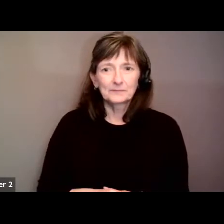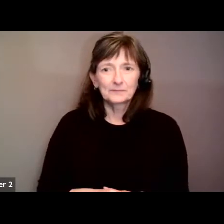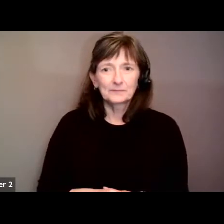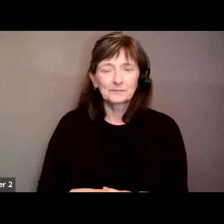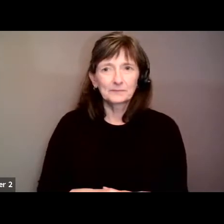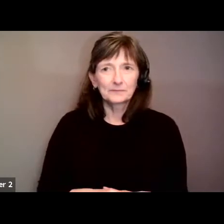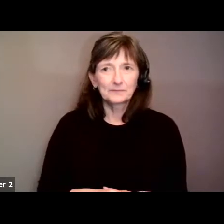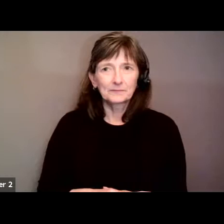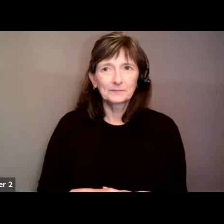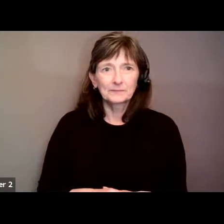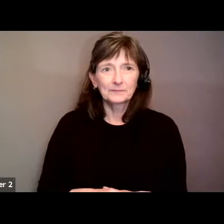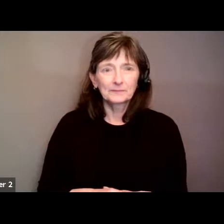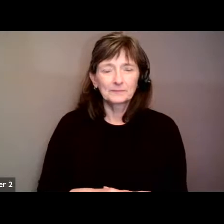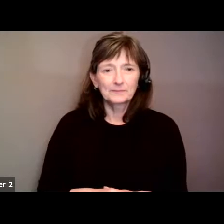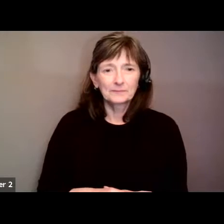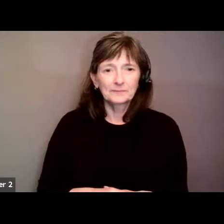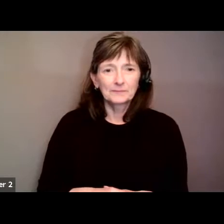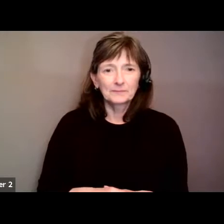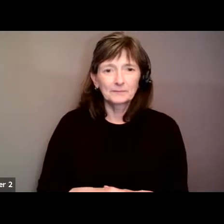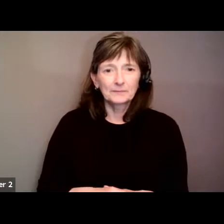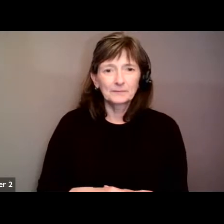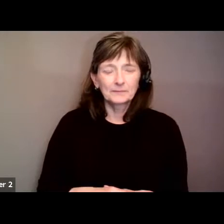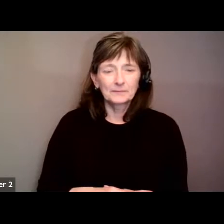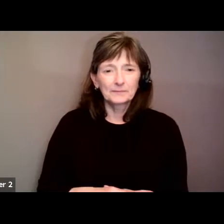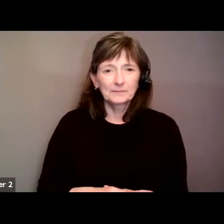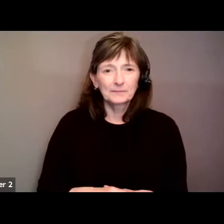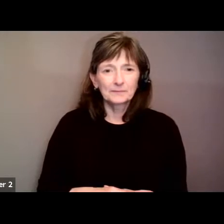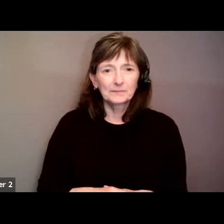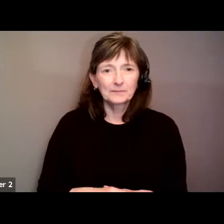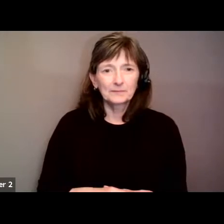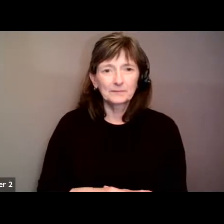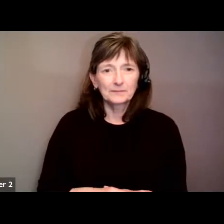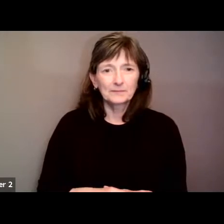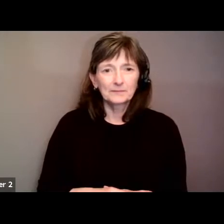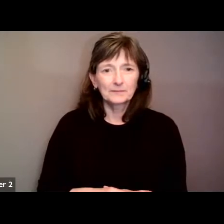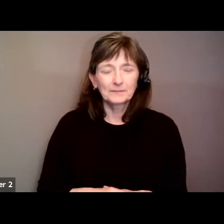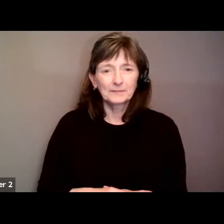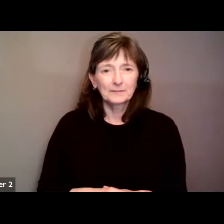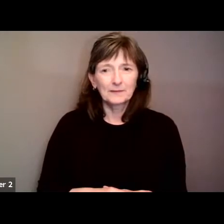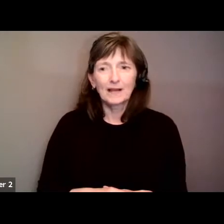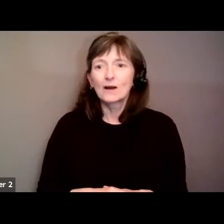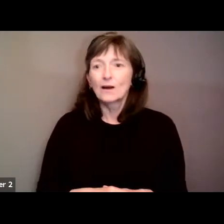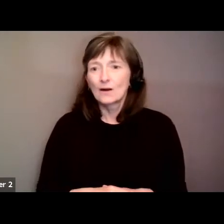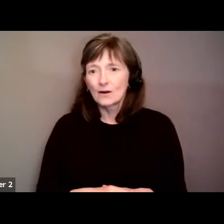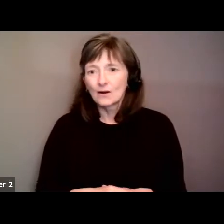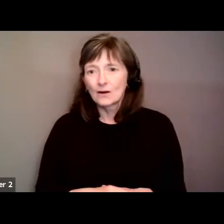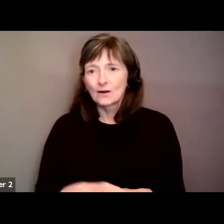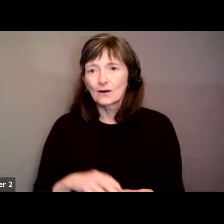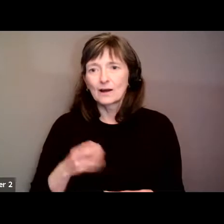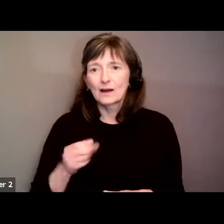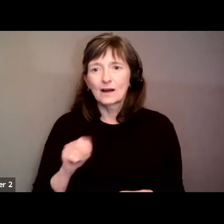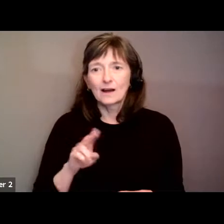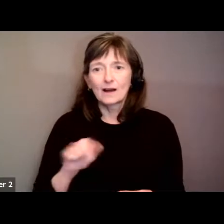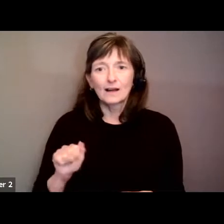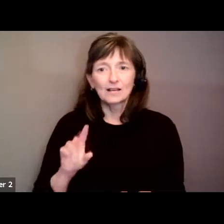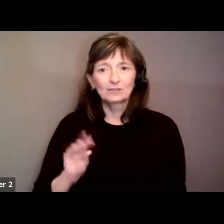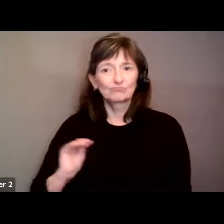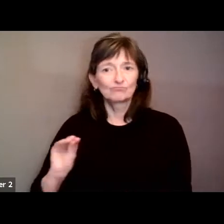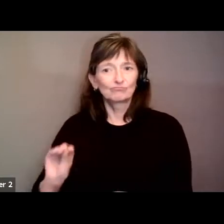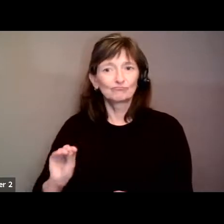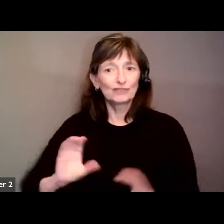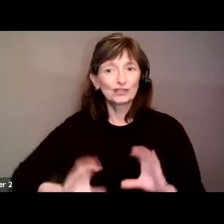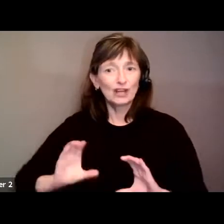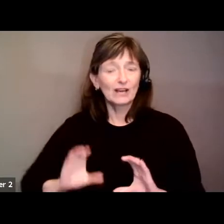And FrizzKid has just entered their website in the chat, so we can check that out.